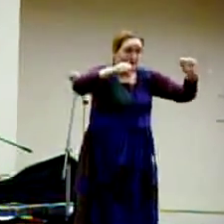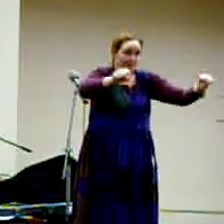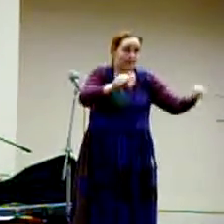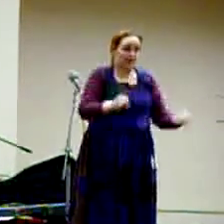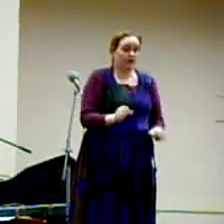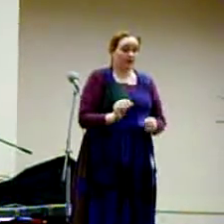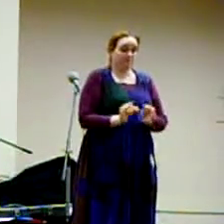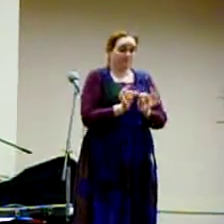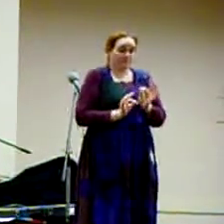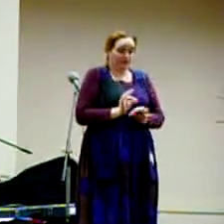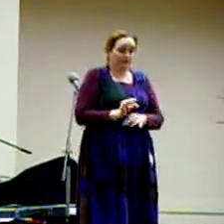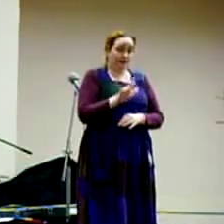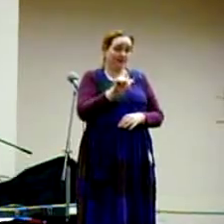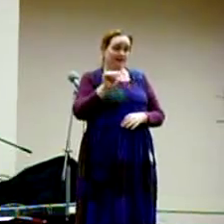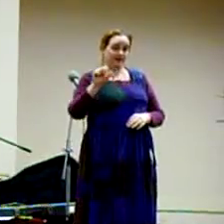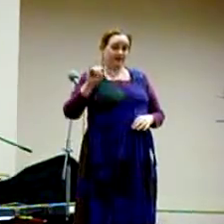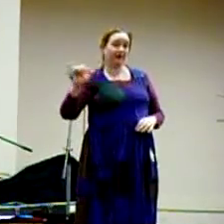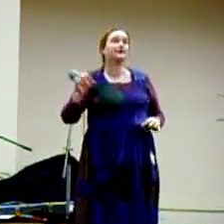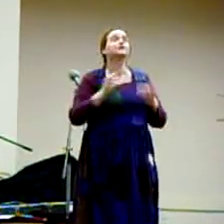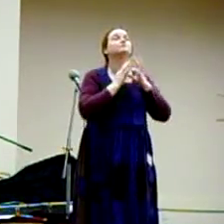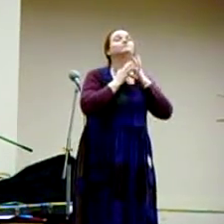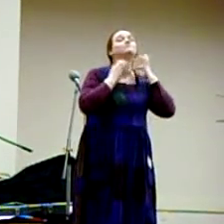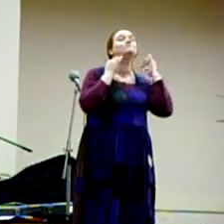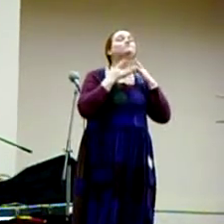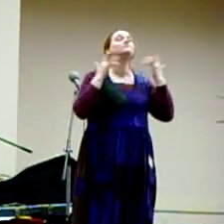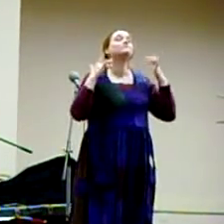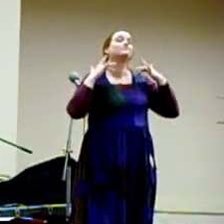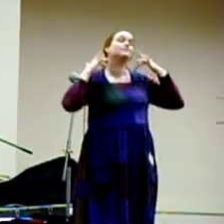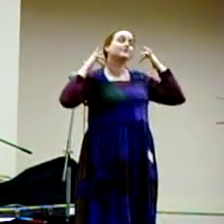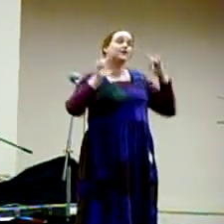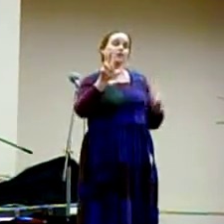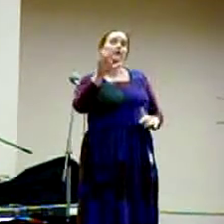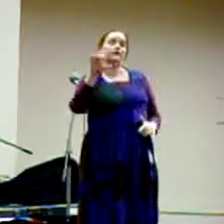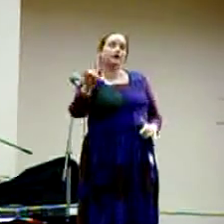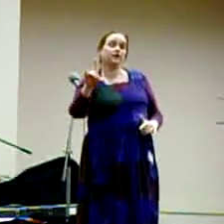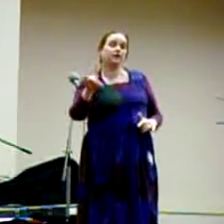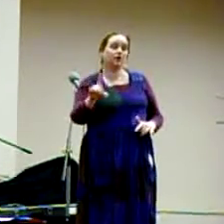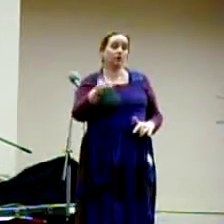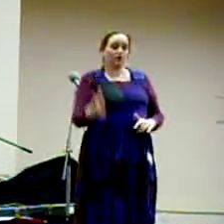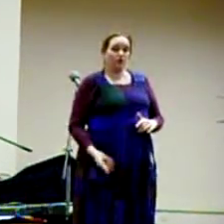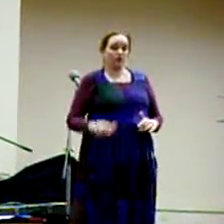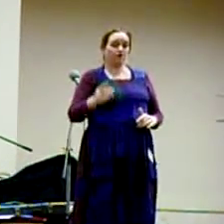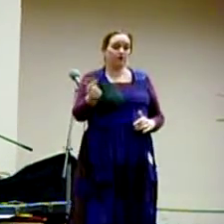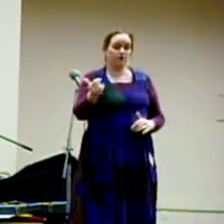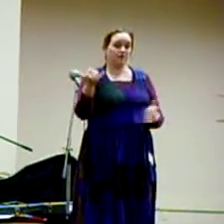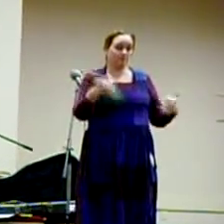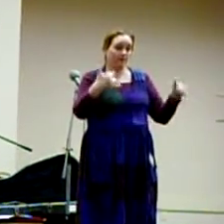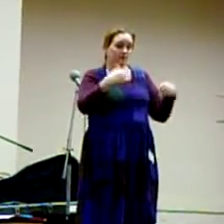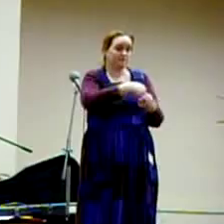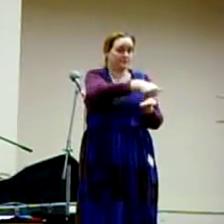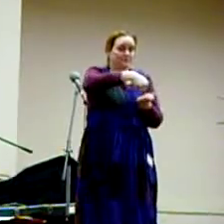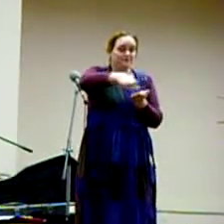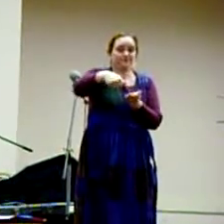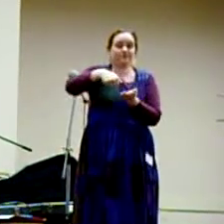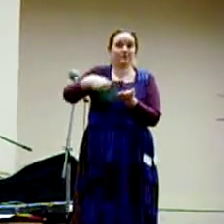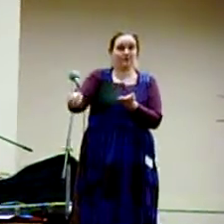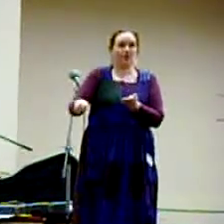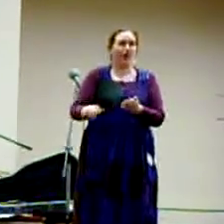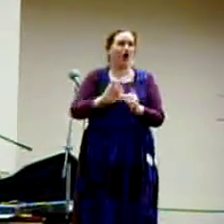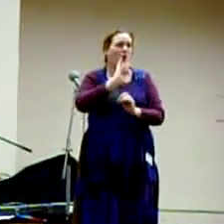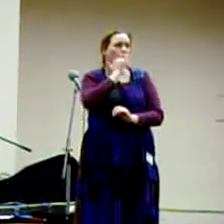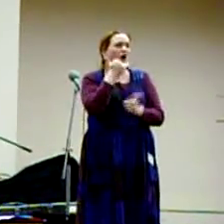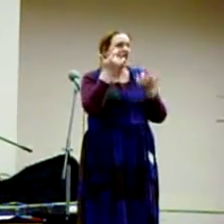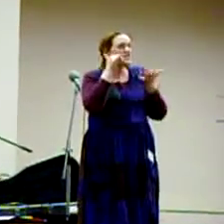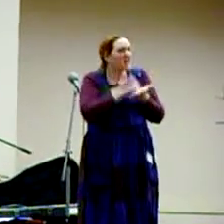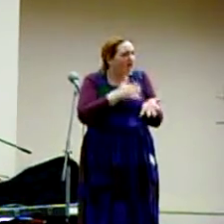like Lassie in a diamond dust studded choker and a 3D diorama of doggies playing poker. How wrong is